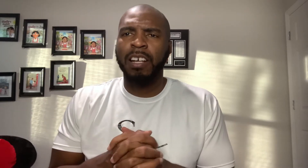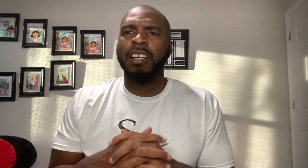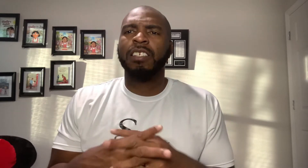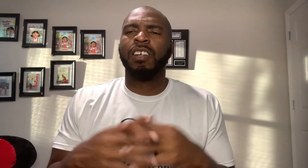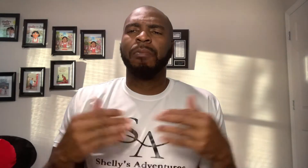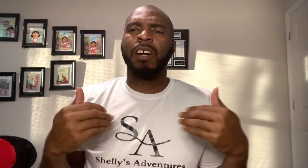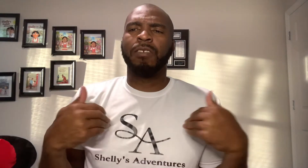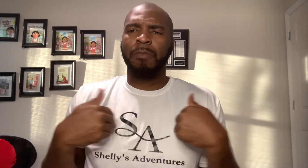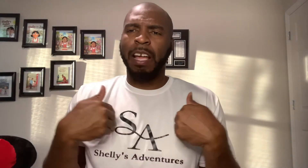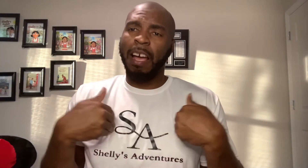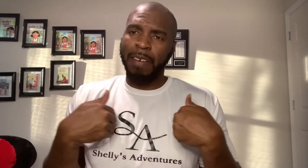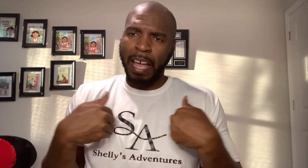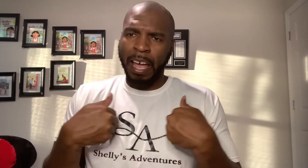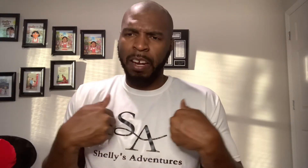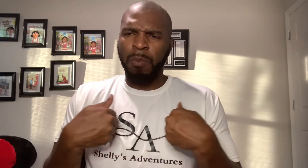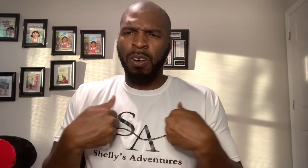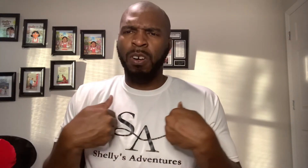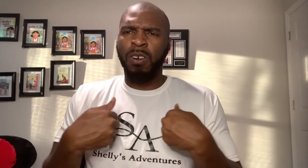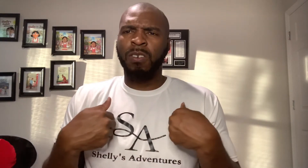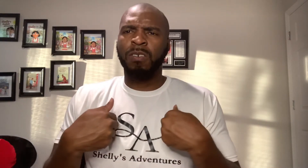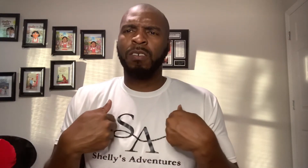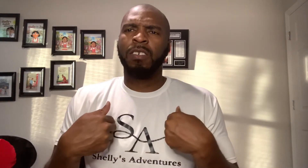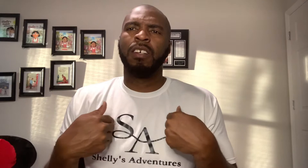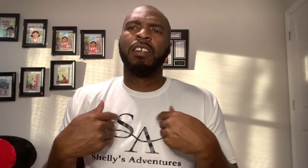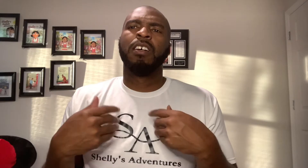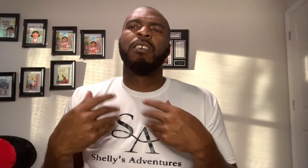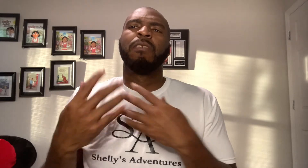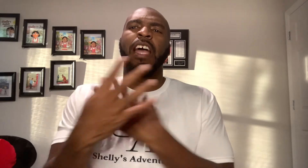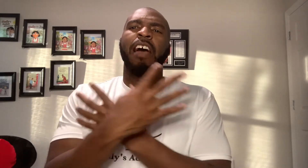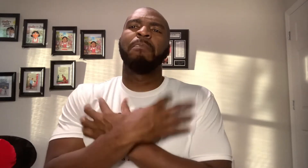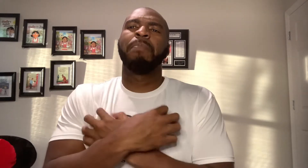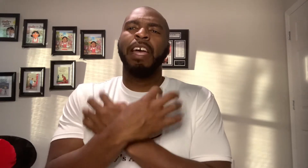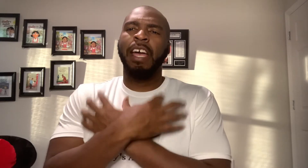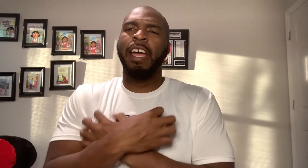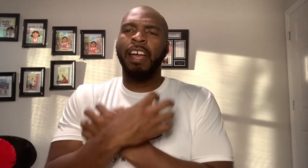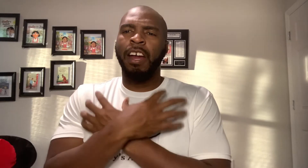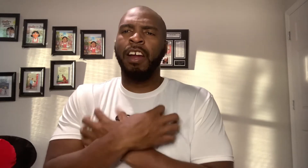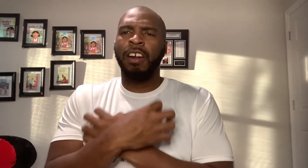So here we go. So we have animal, we have bear,